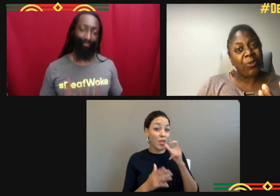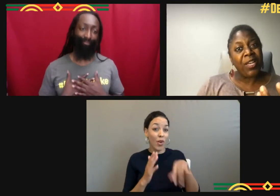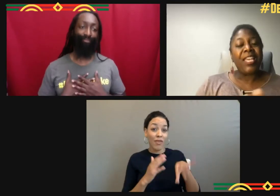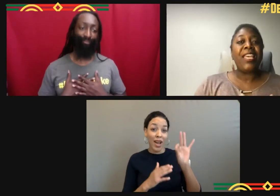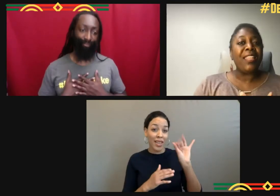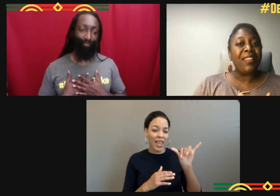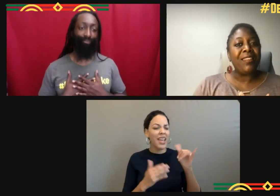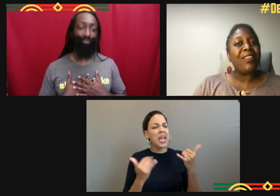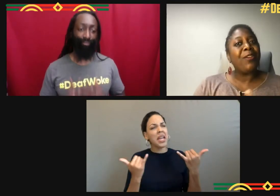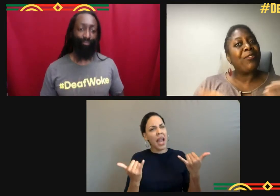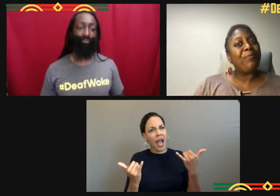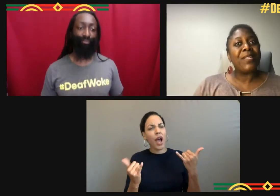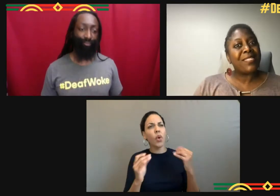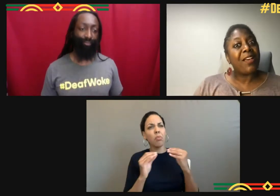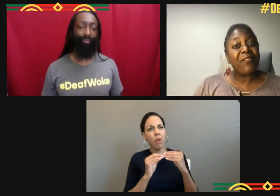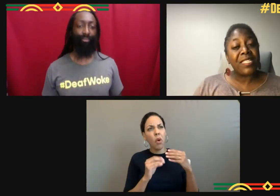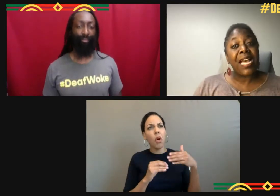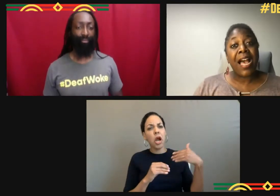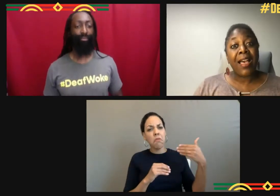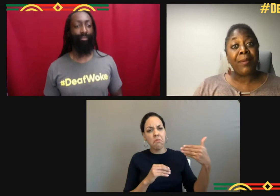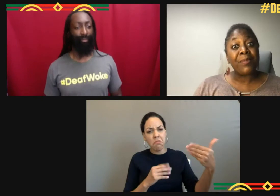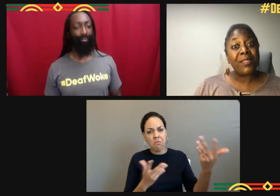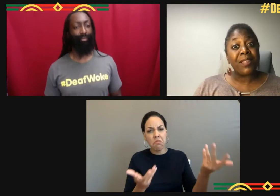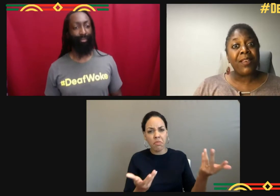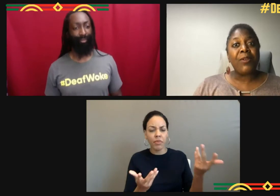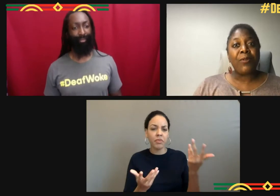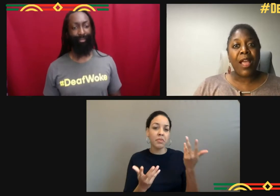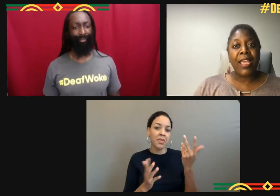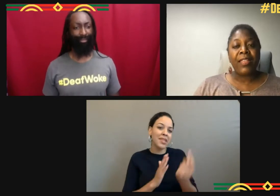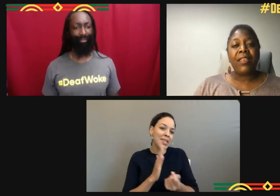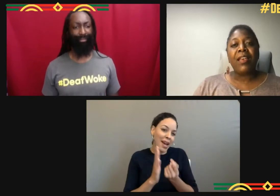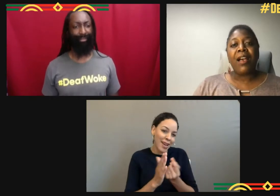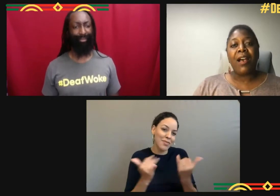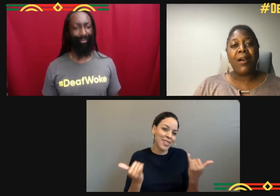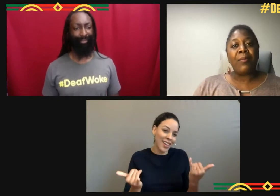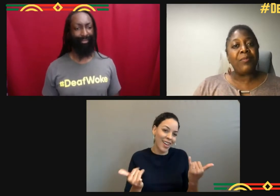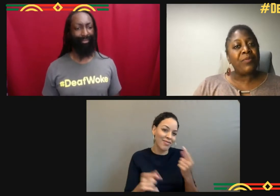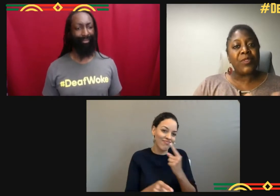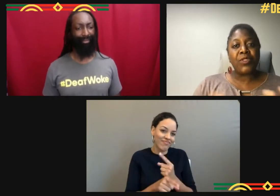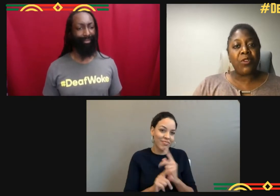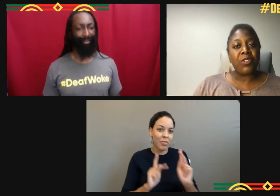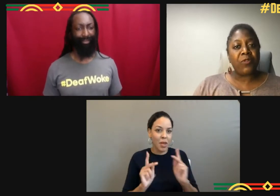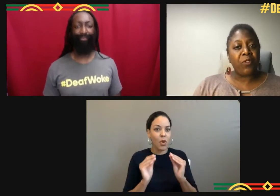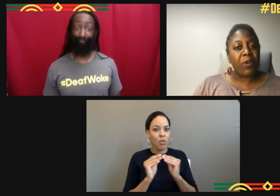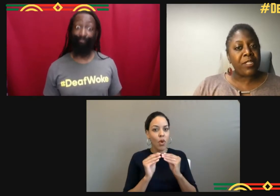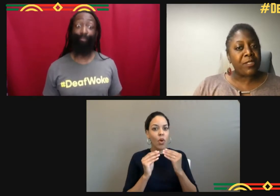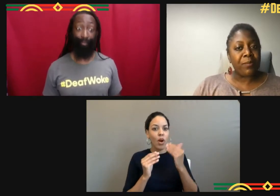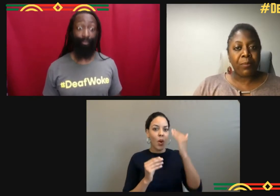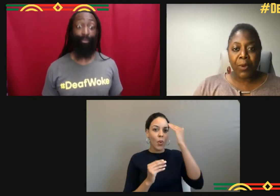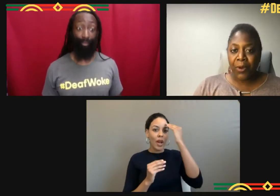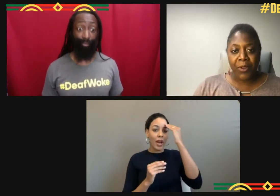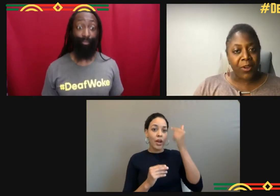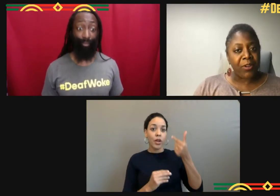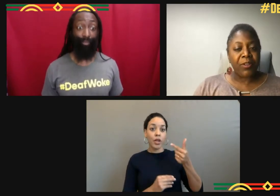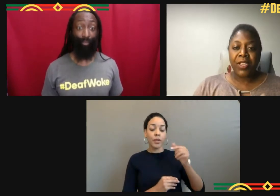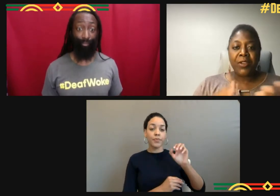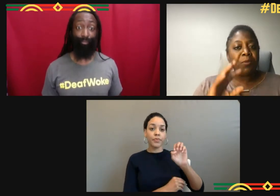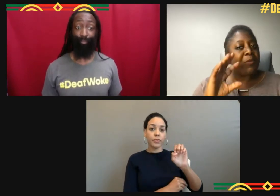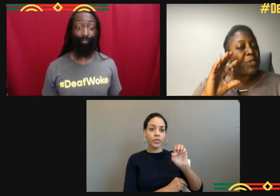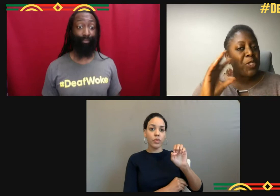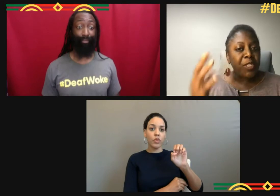do in, you know, the midst of the times, right? George Floyd's